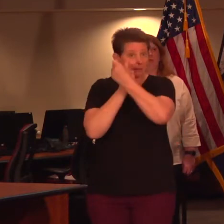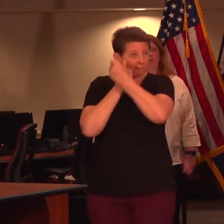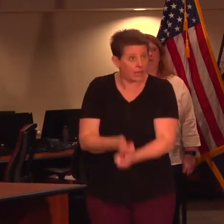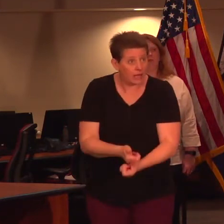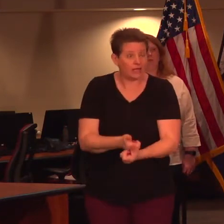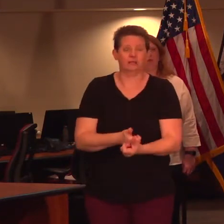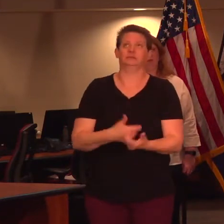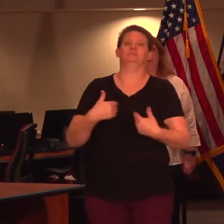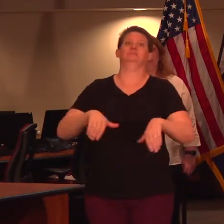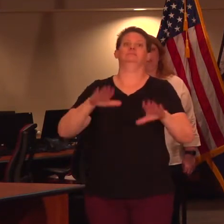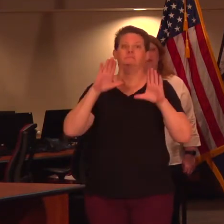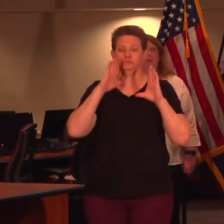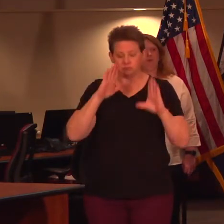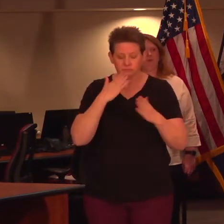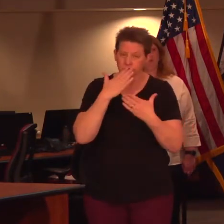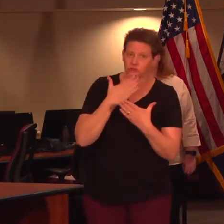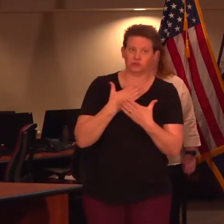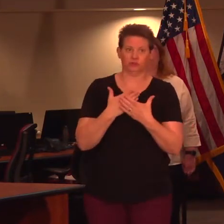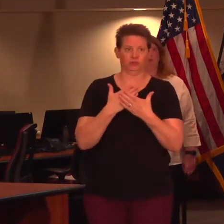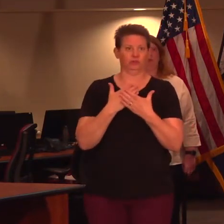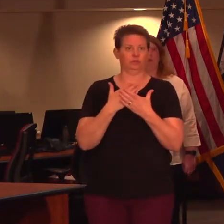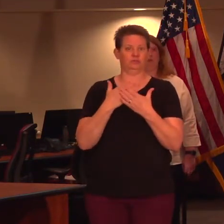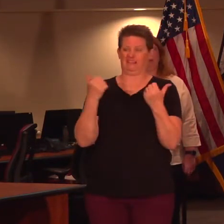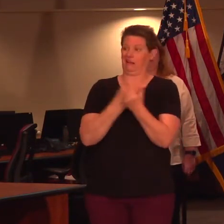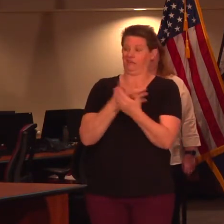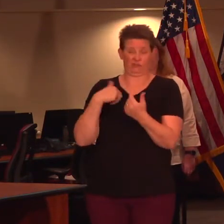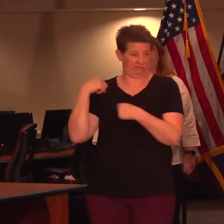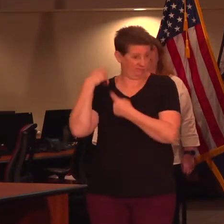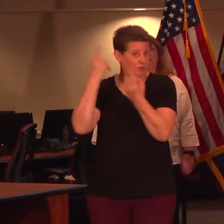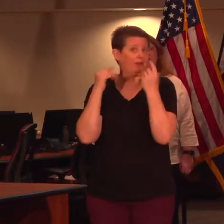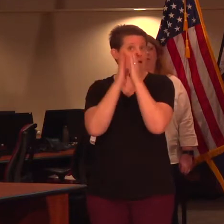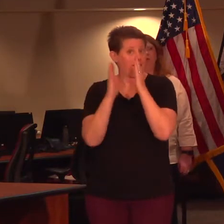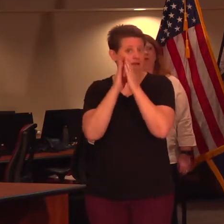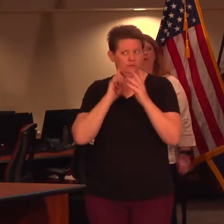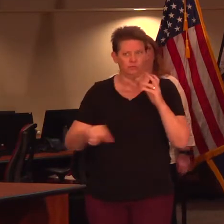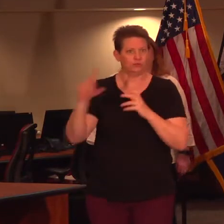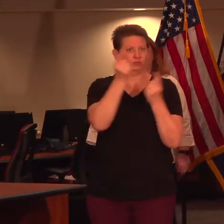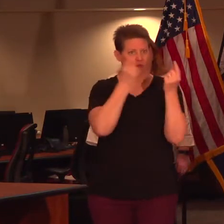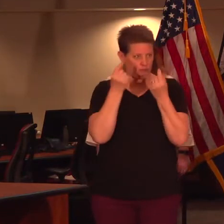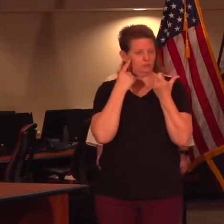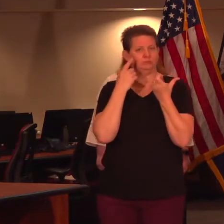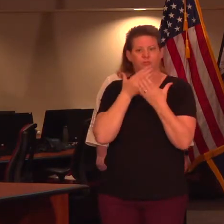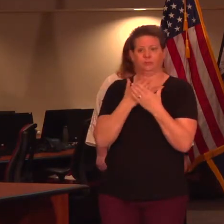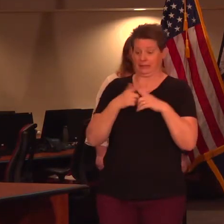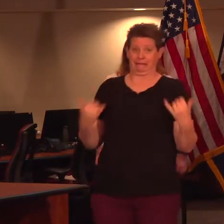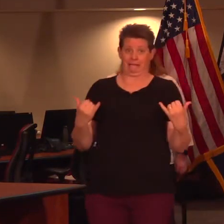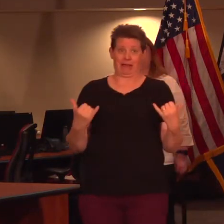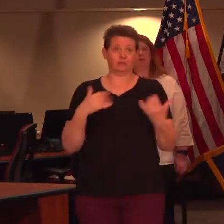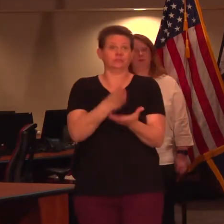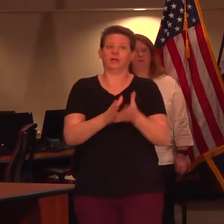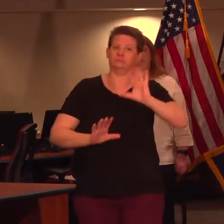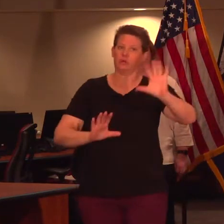good across the board in all the things that we've asked people to do, but now's not the time to let